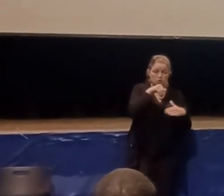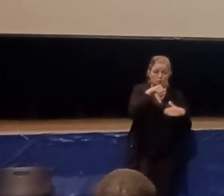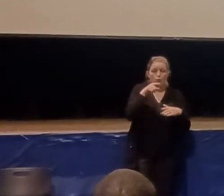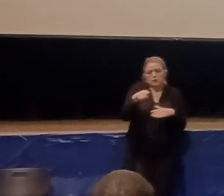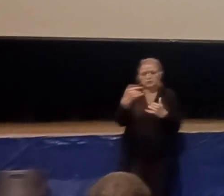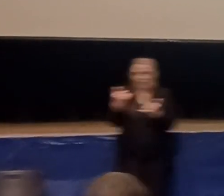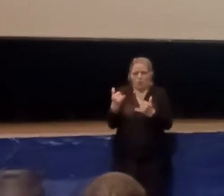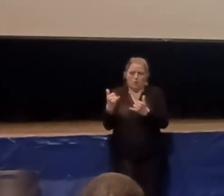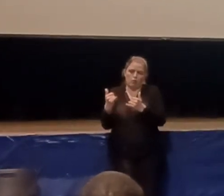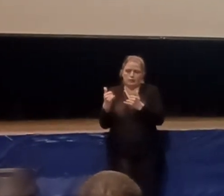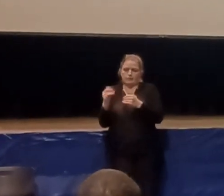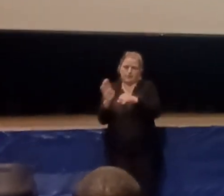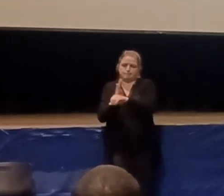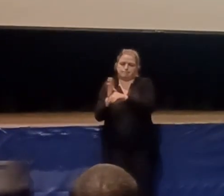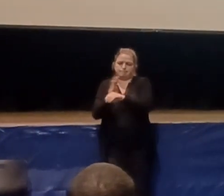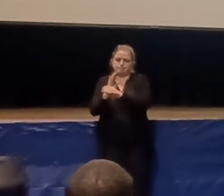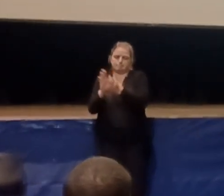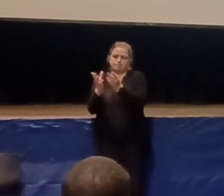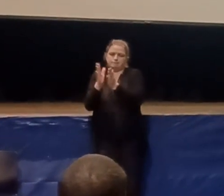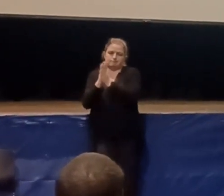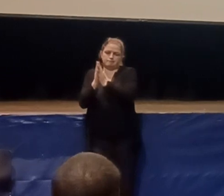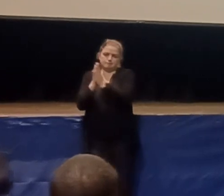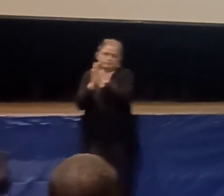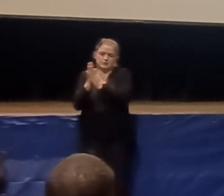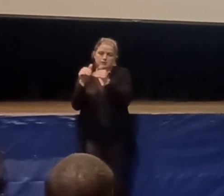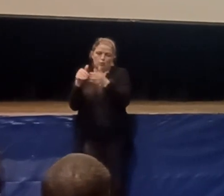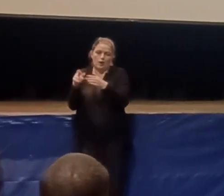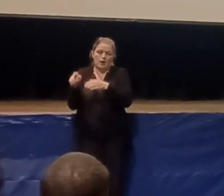now a busy Arbor Way, and one on a very busy